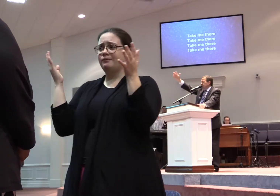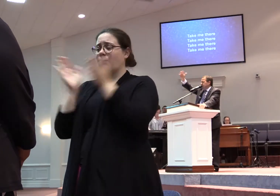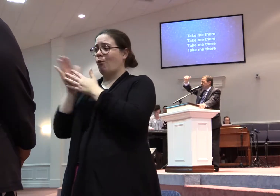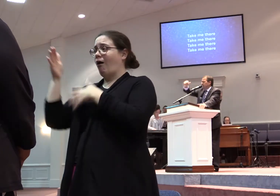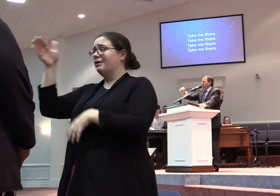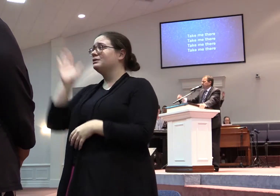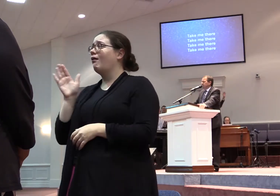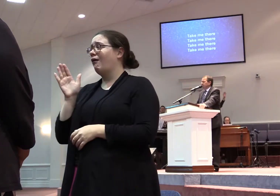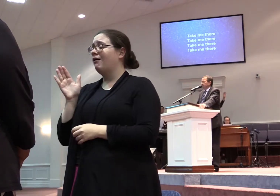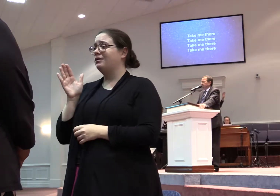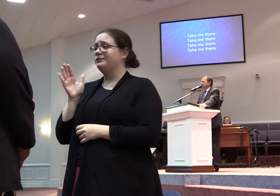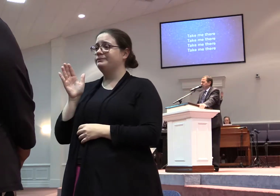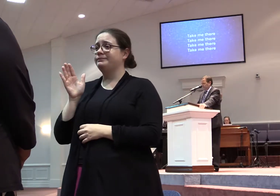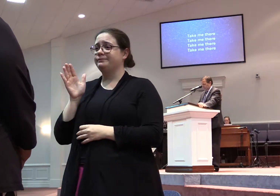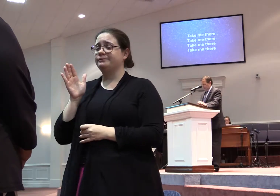Praise God.